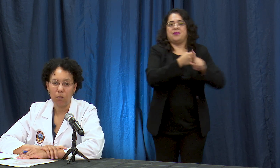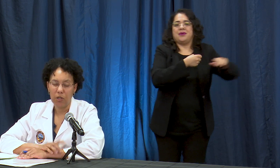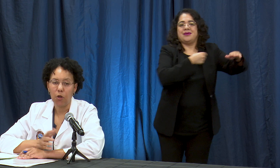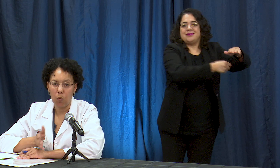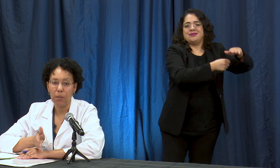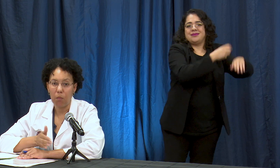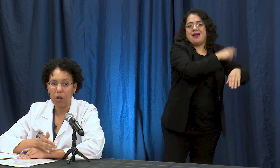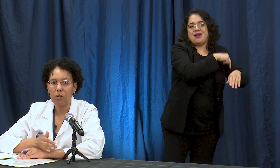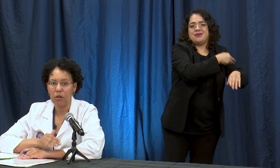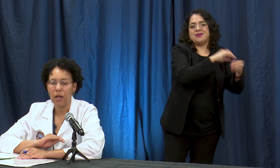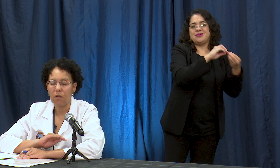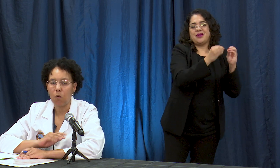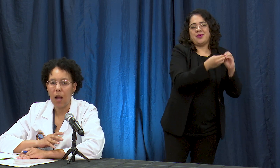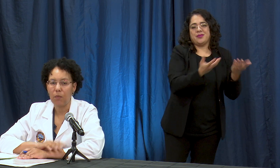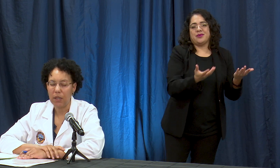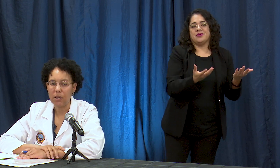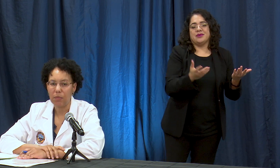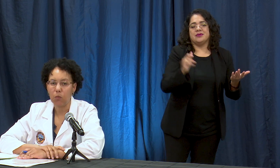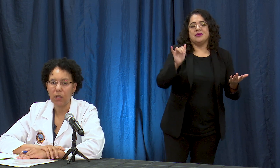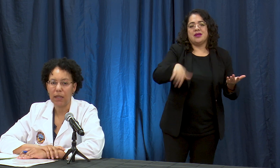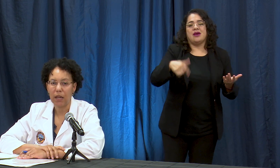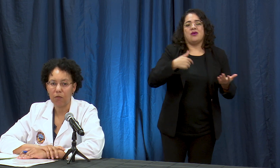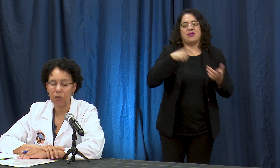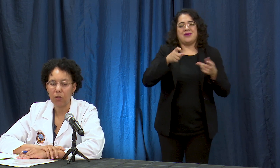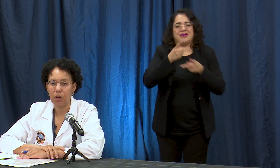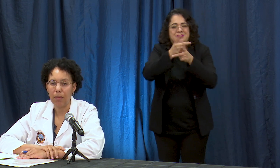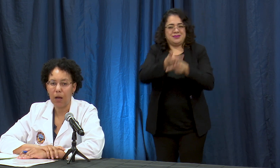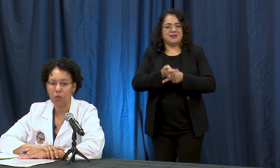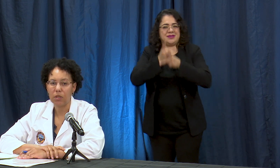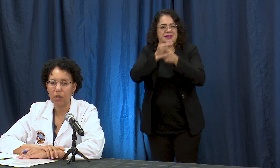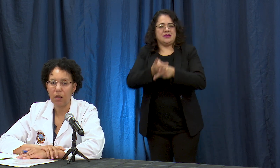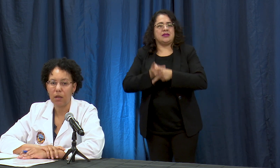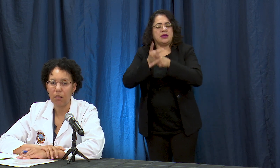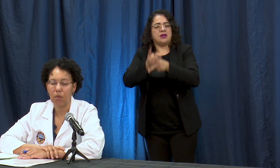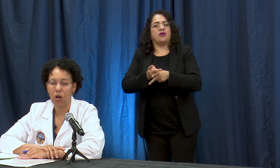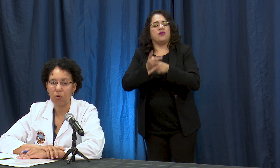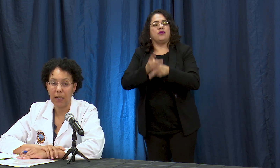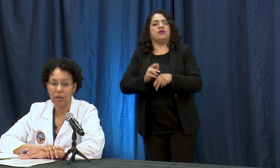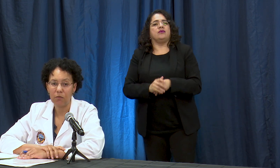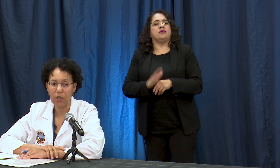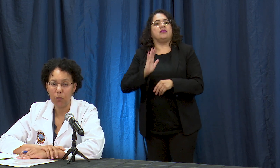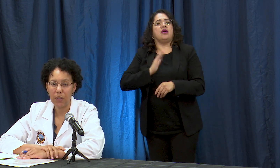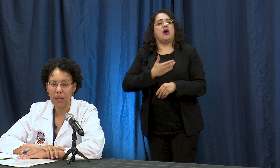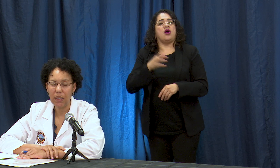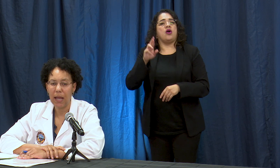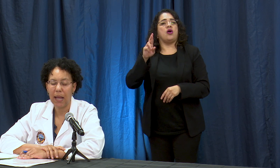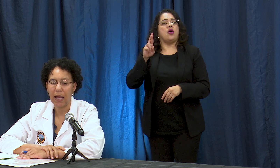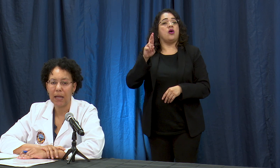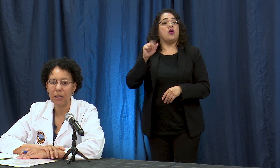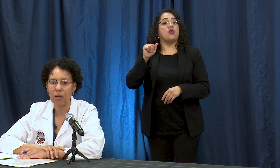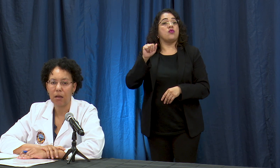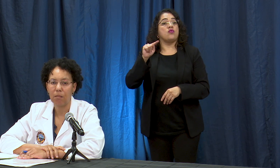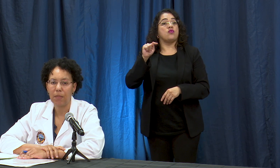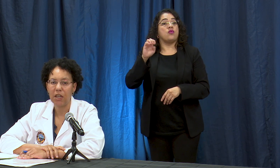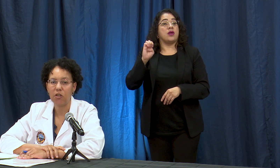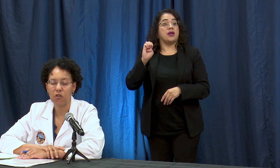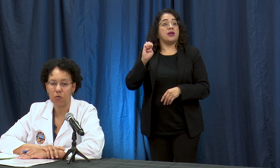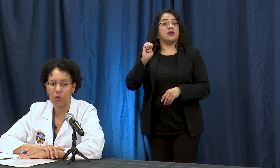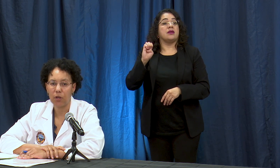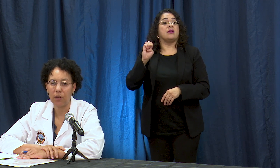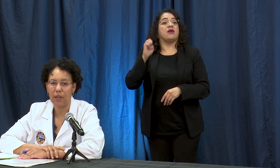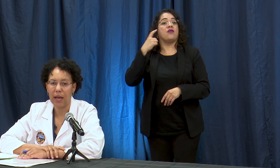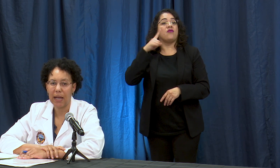is, one marker of why we need to be really careful about our rate of reopening and